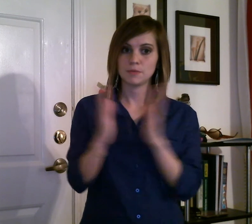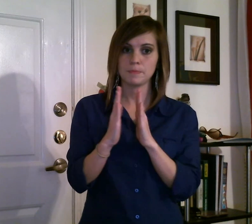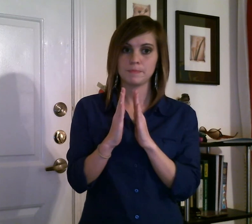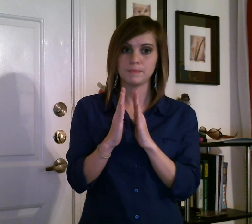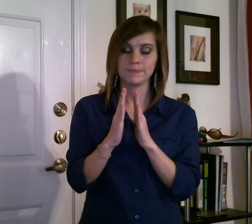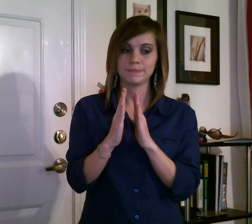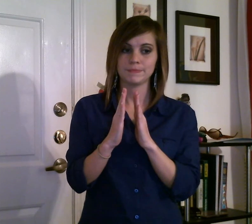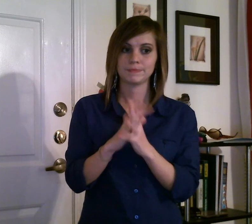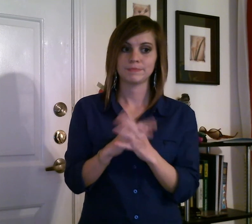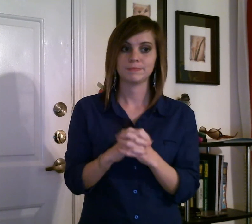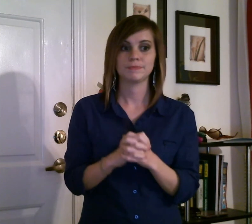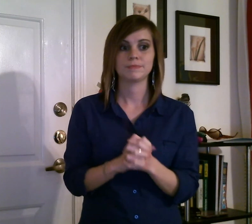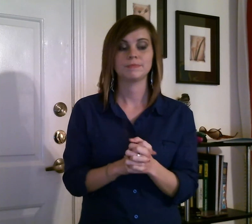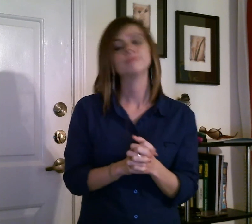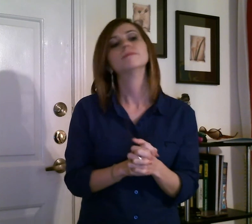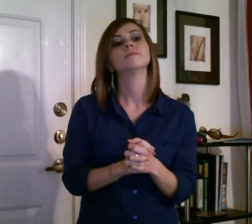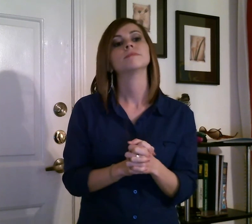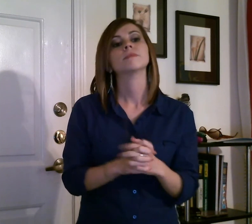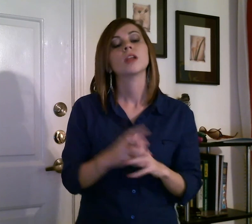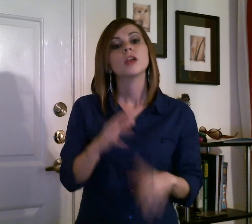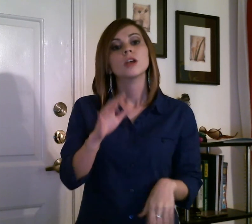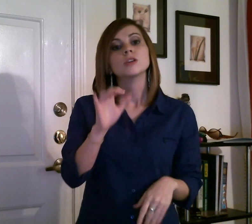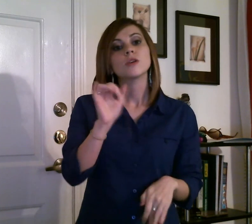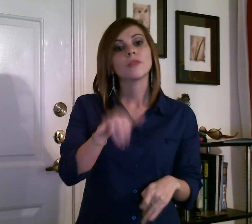results in a lot of energy, plus